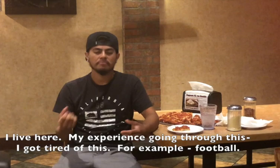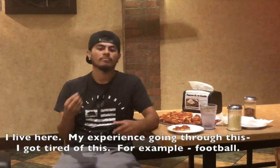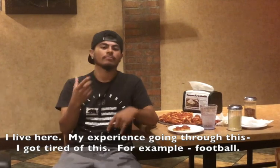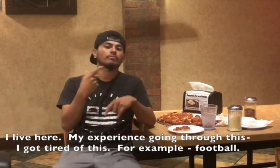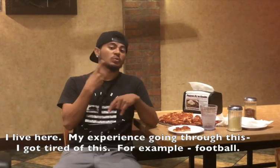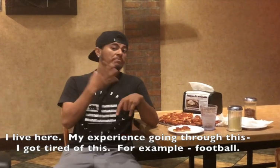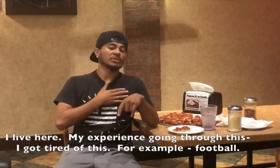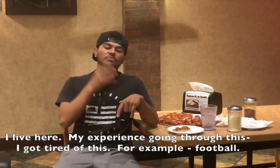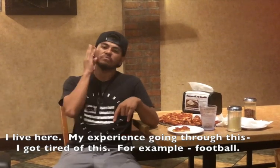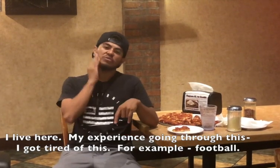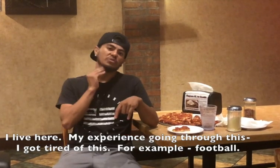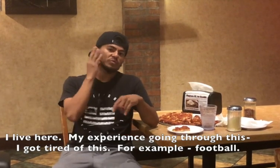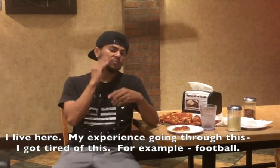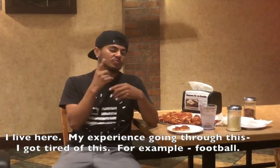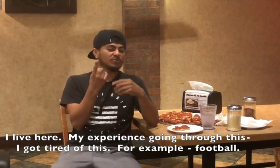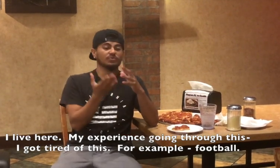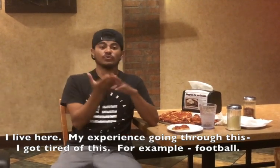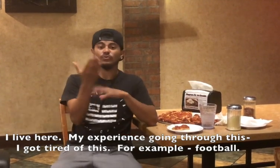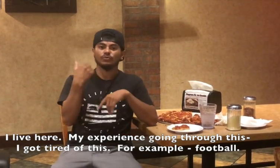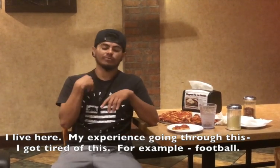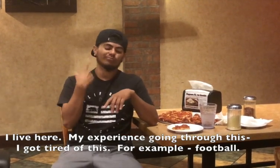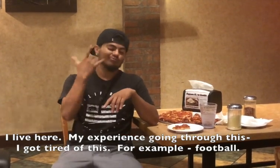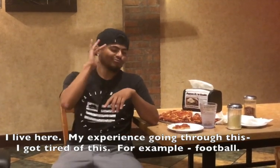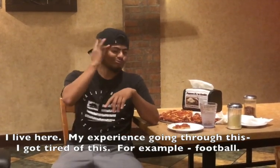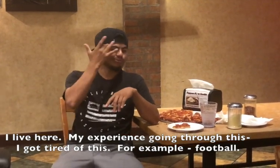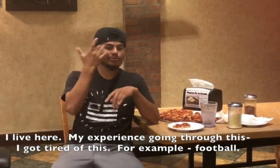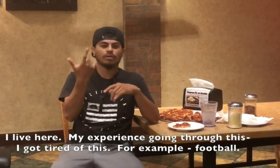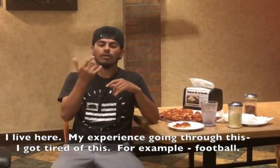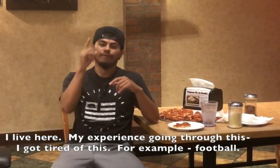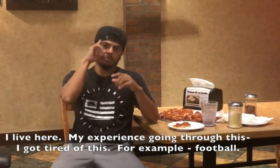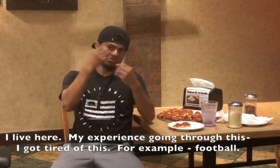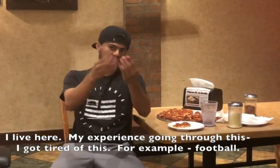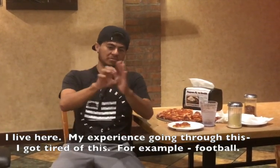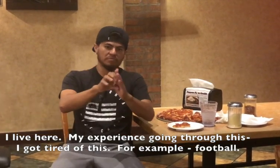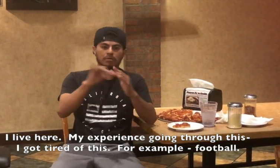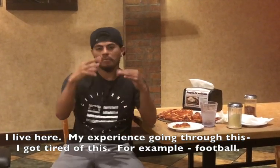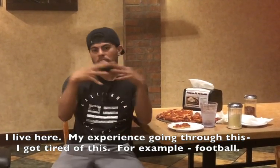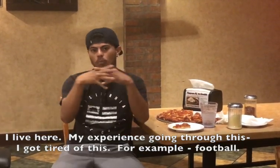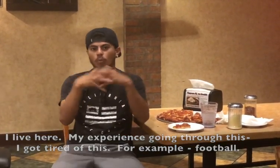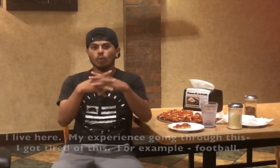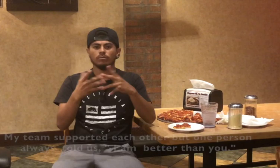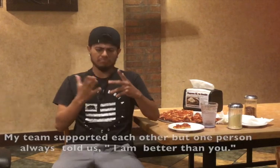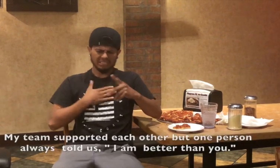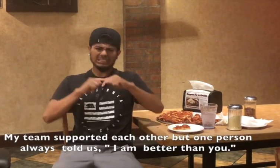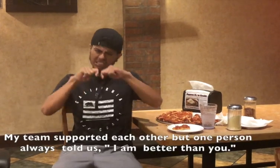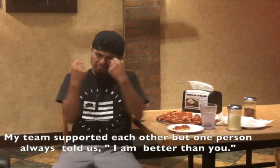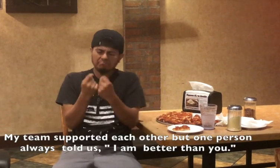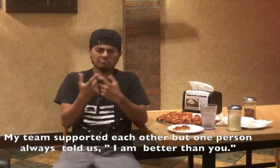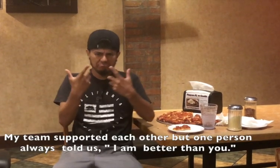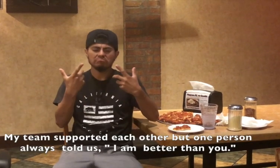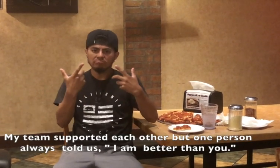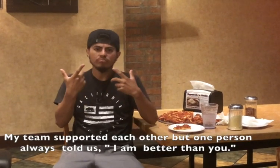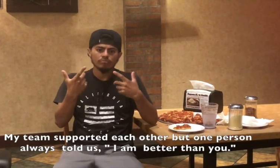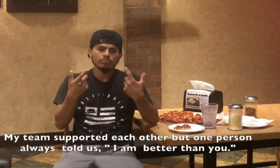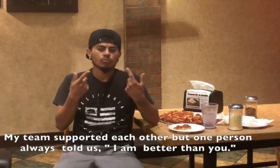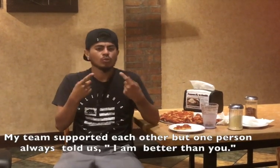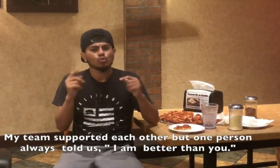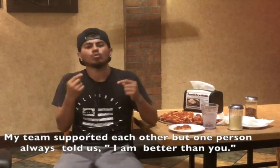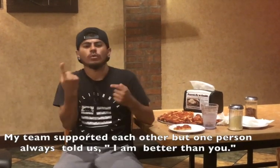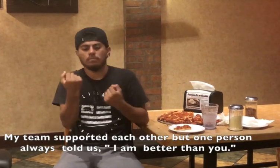I live here. My experience growing up through this, I got tired of this. For an example, football. My team supported each other,